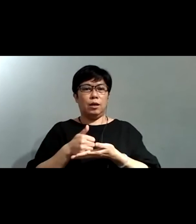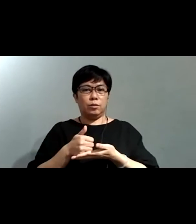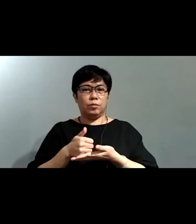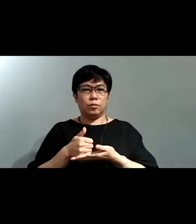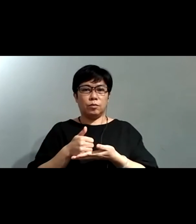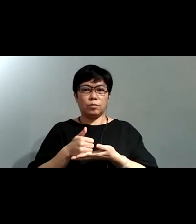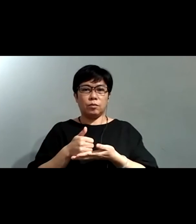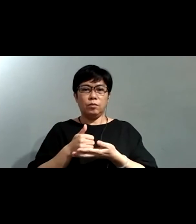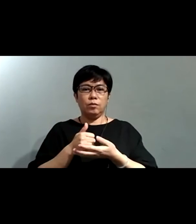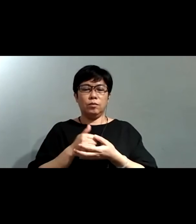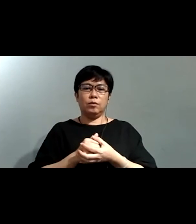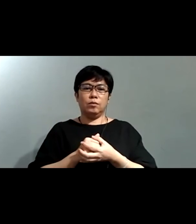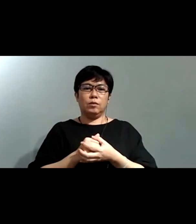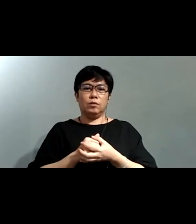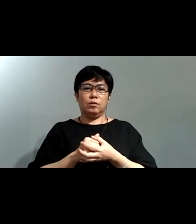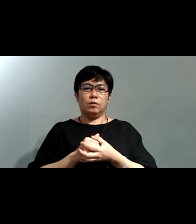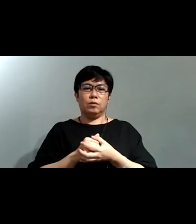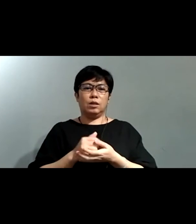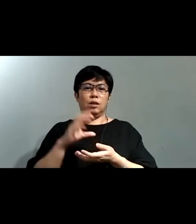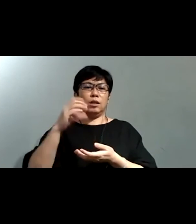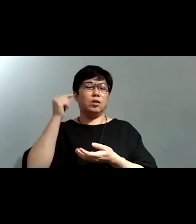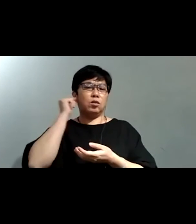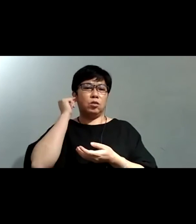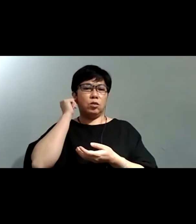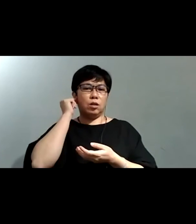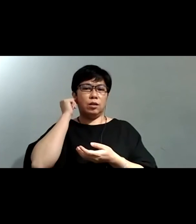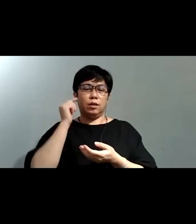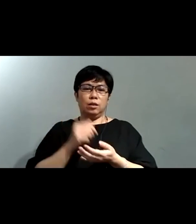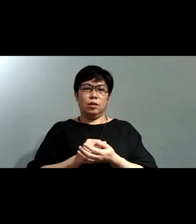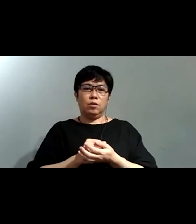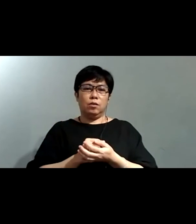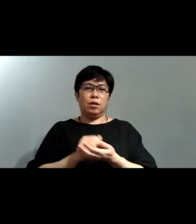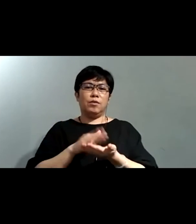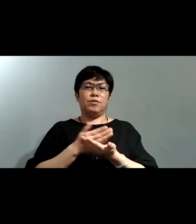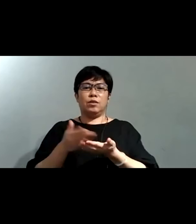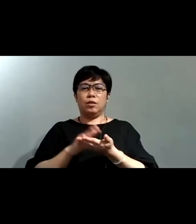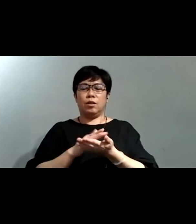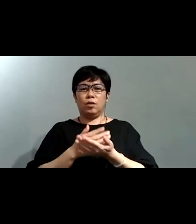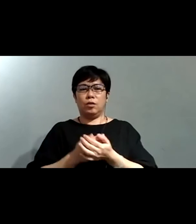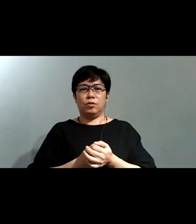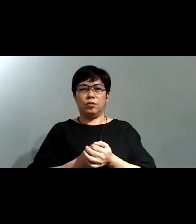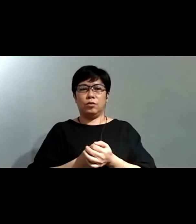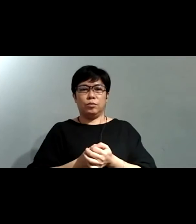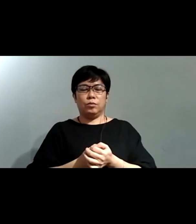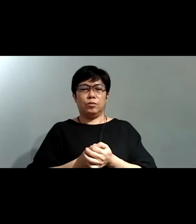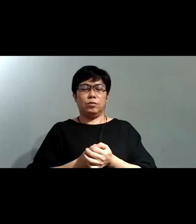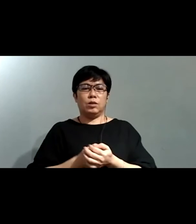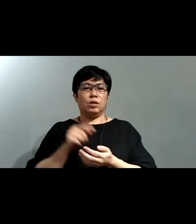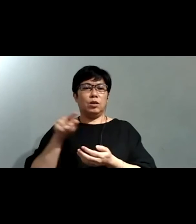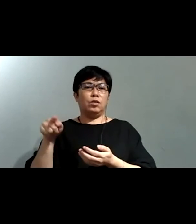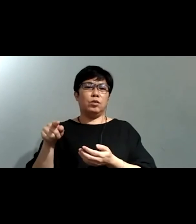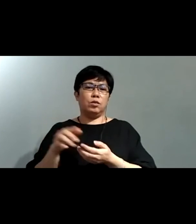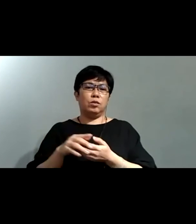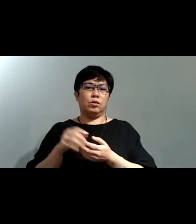done in the community. I know that she really done many good projects collaborating with the